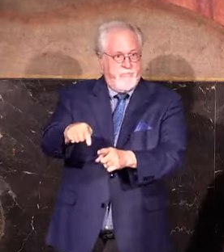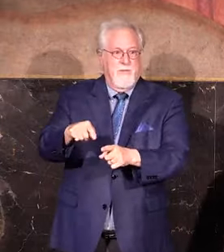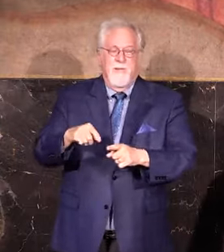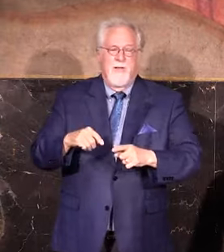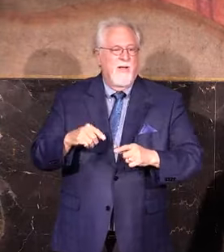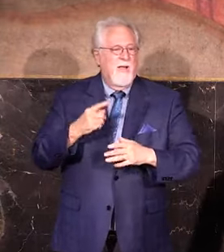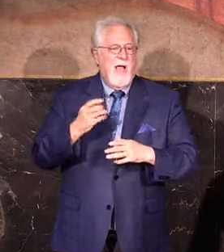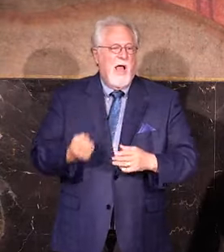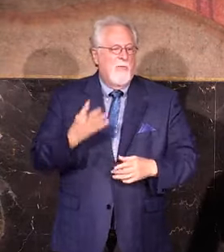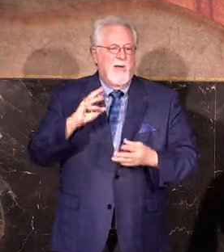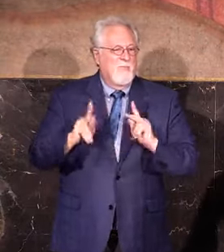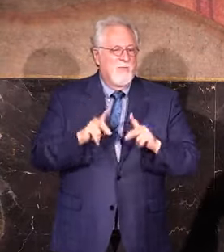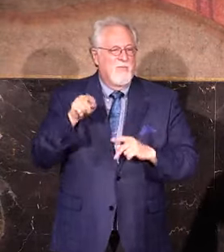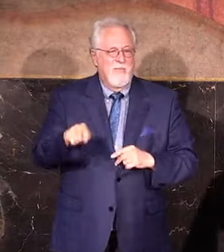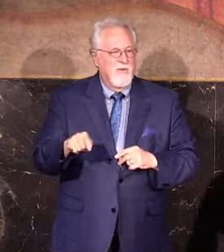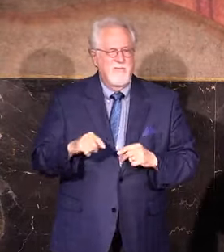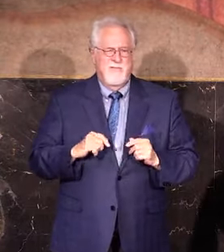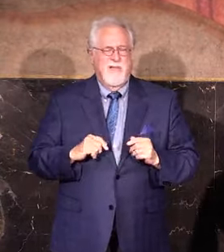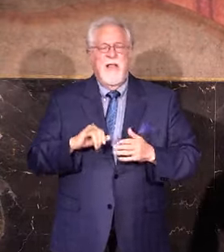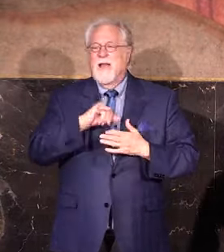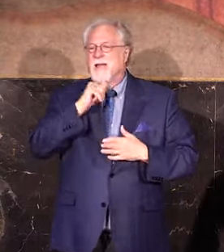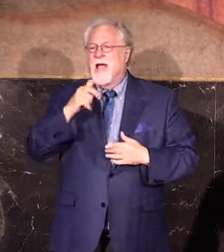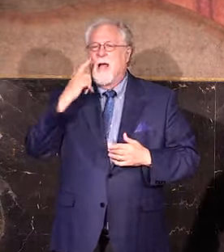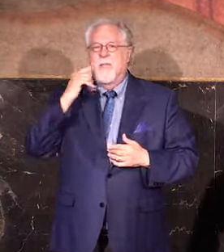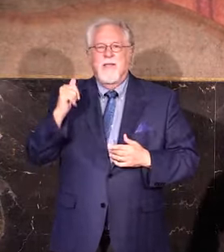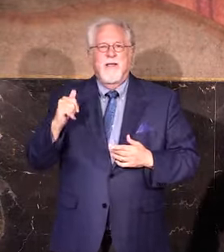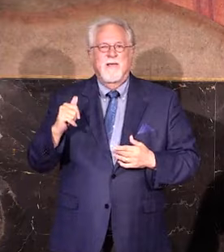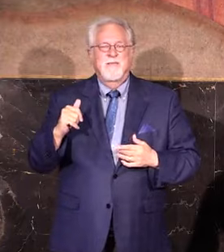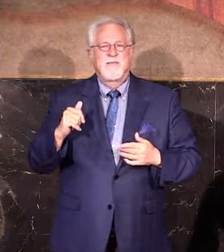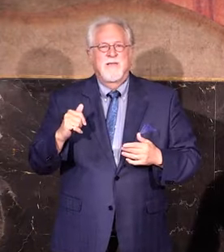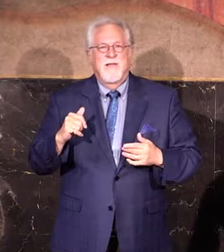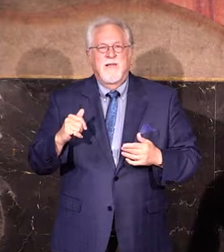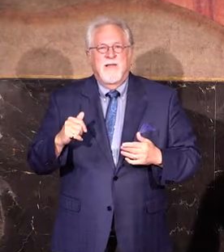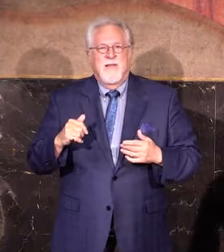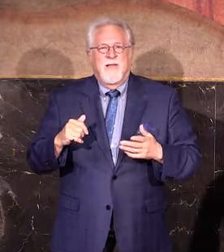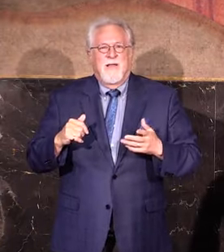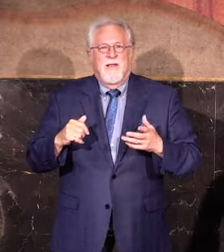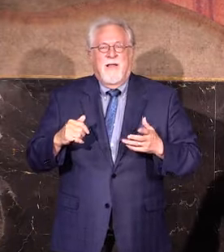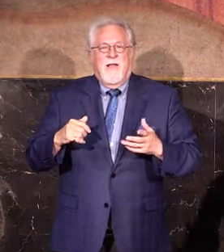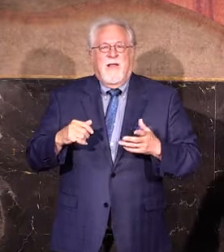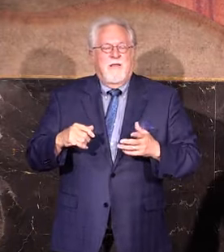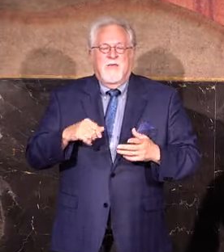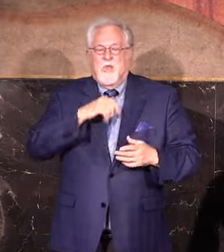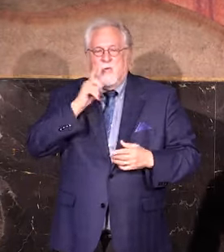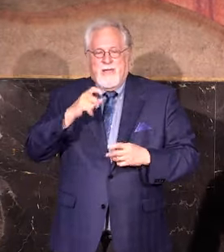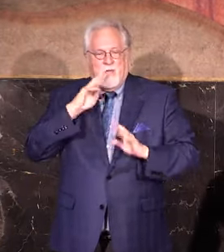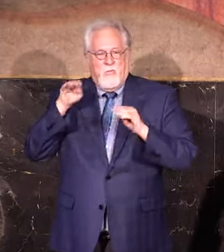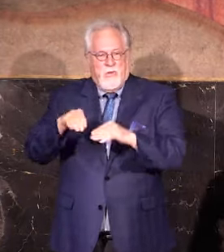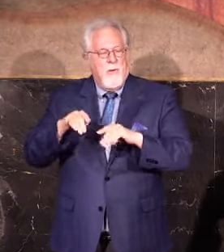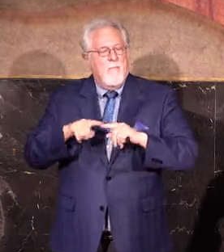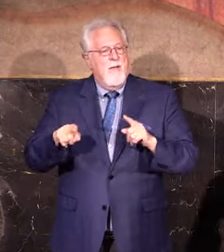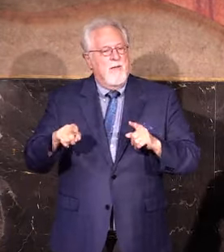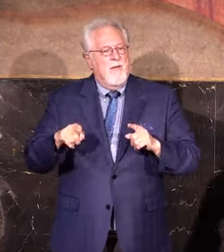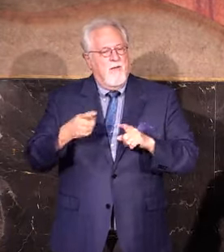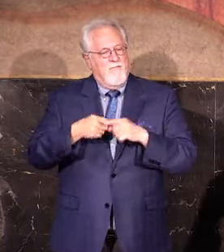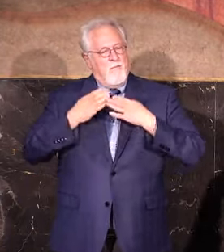is, what the number of individuals are. And that's not because there's not an issue that needs to be addressed, but from a public health standpoint,